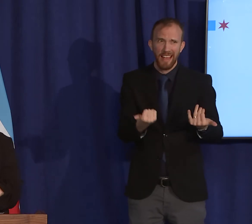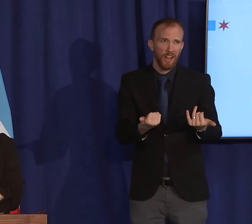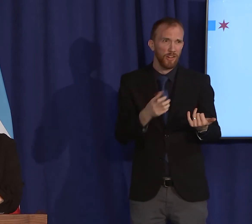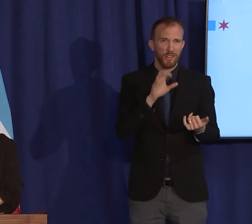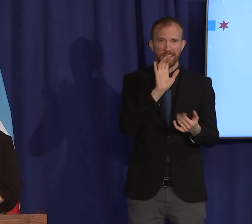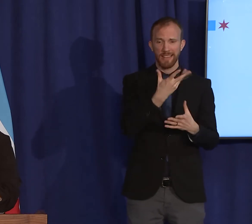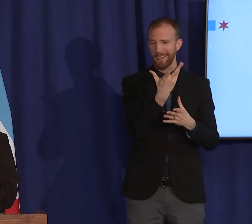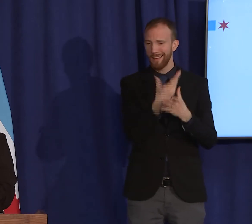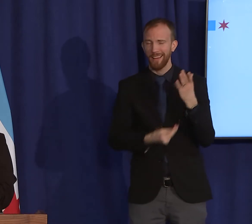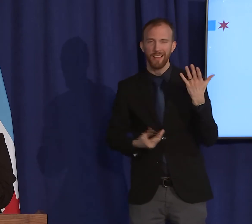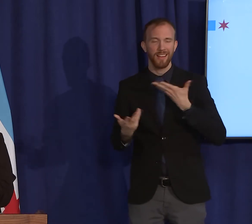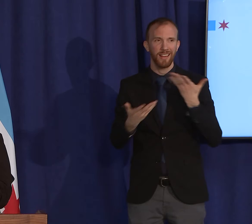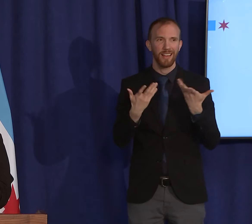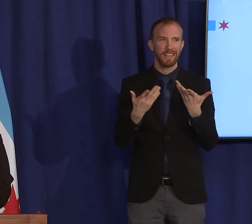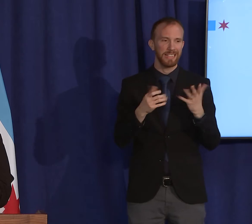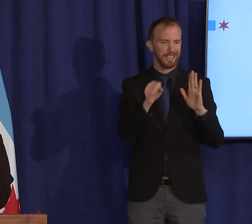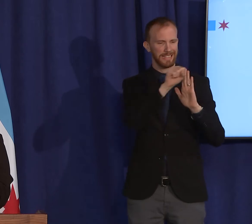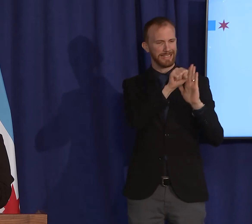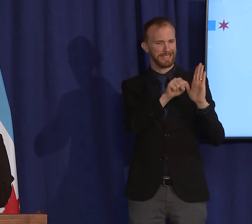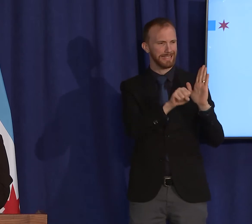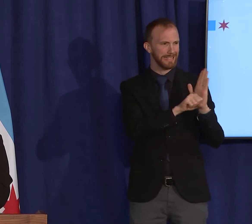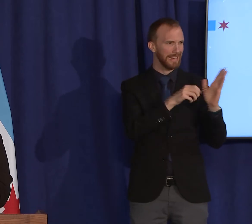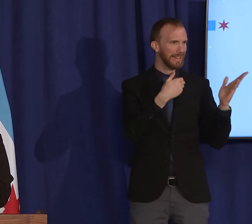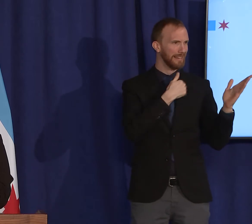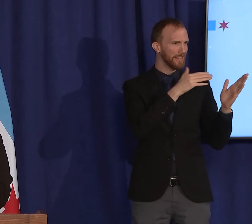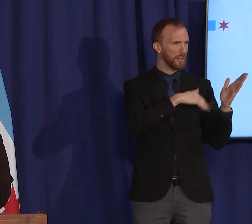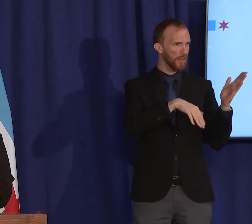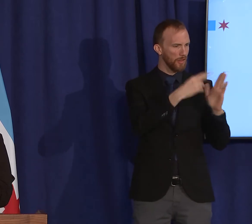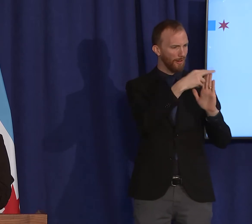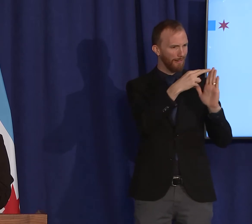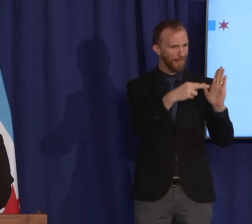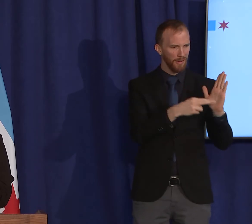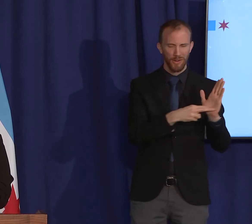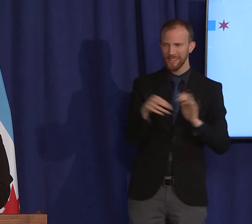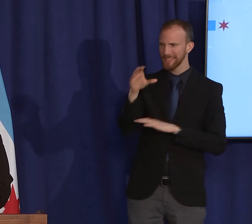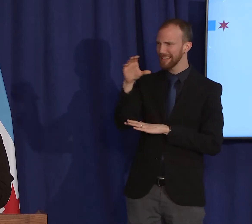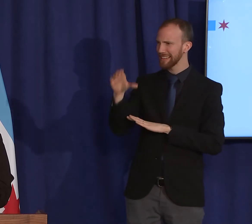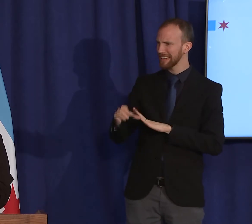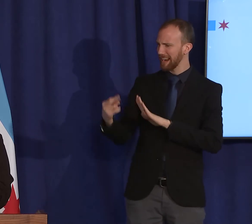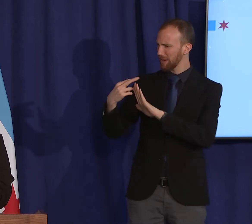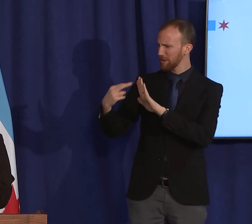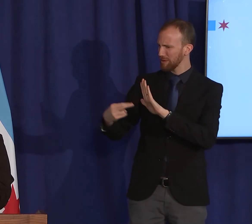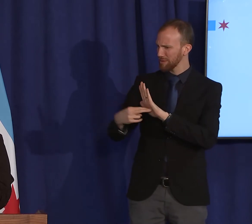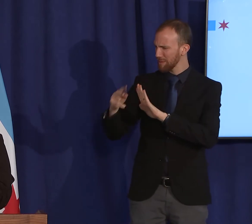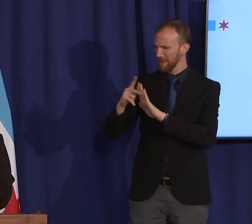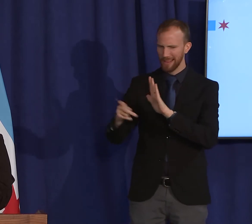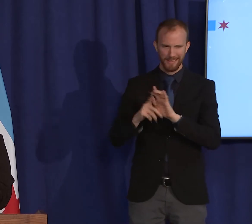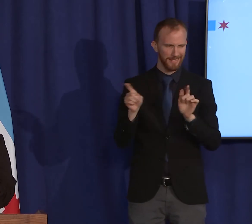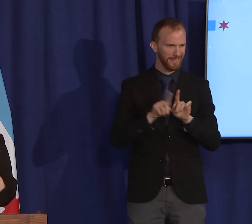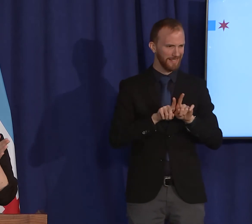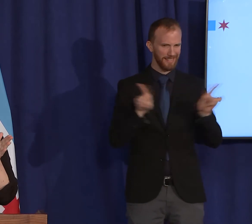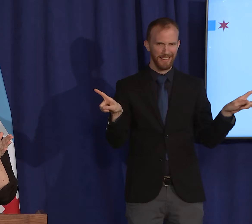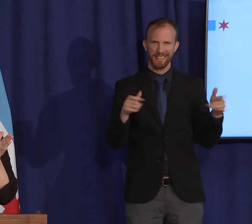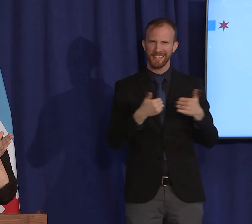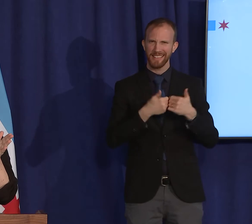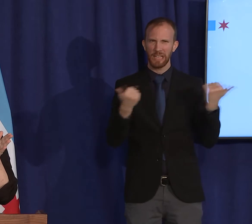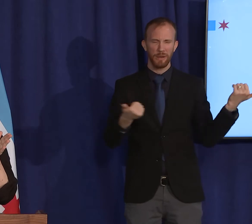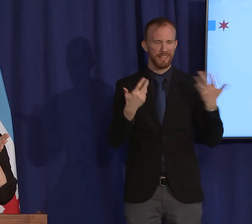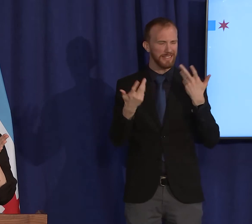does it, with the state providing guidance and just general kind of confusion? Yeah, absolutely.